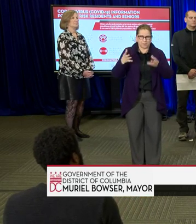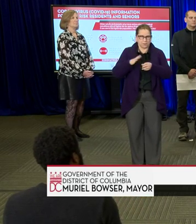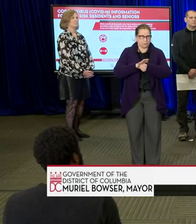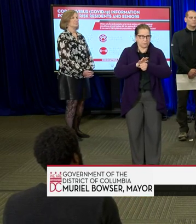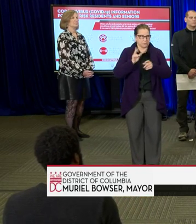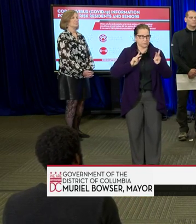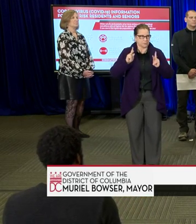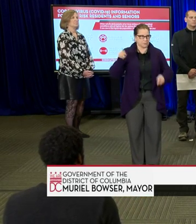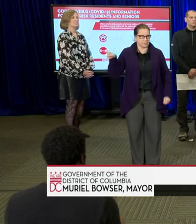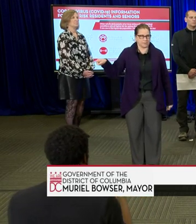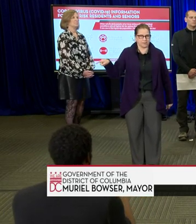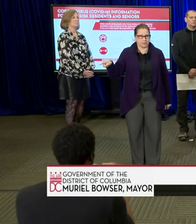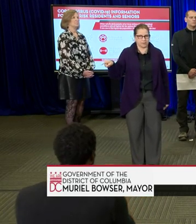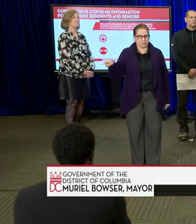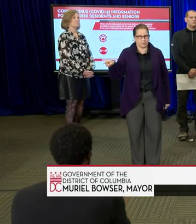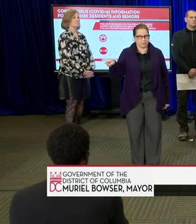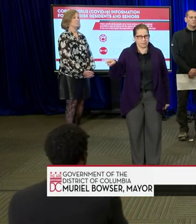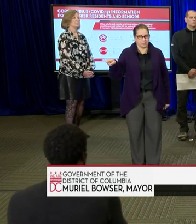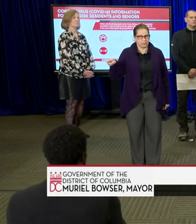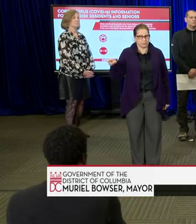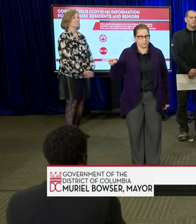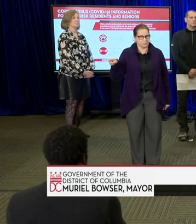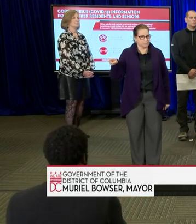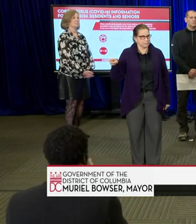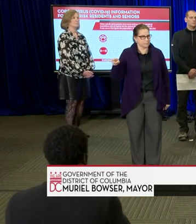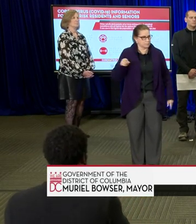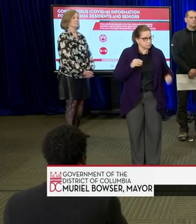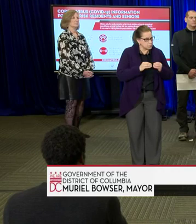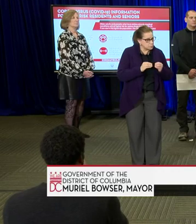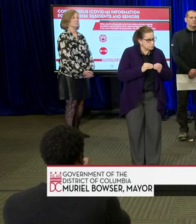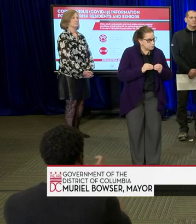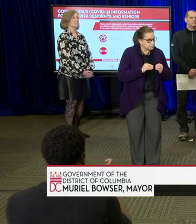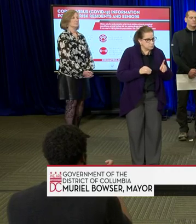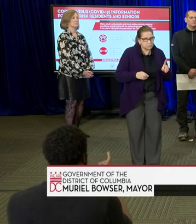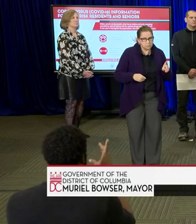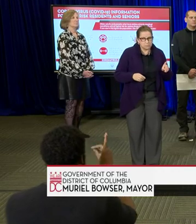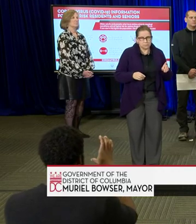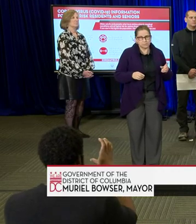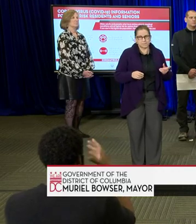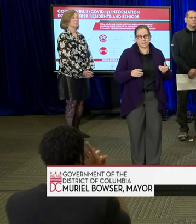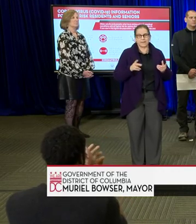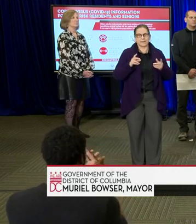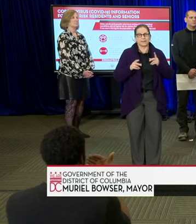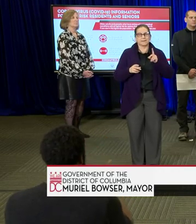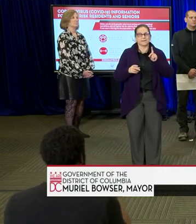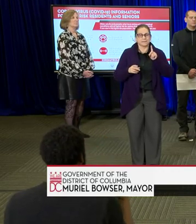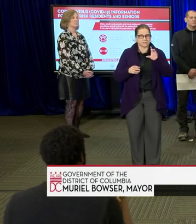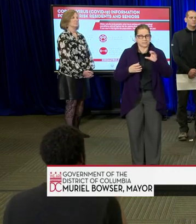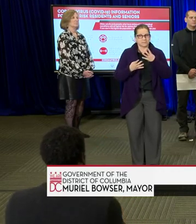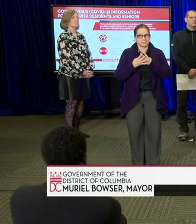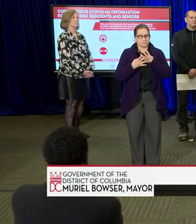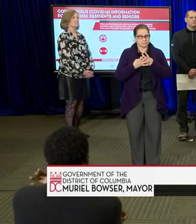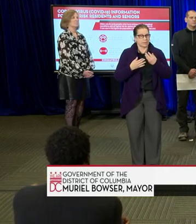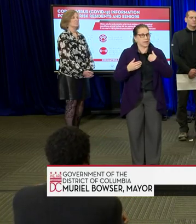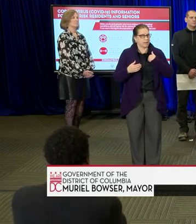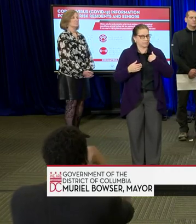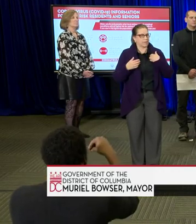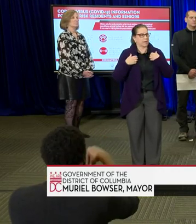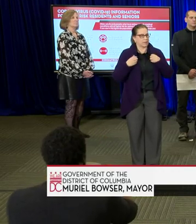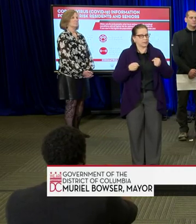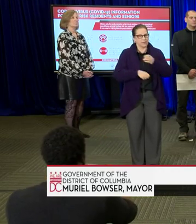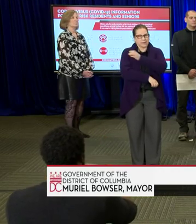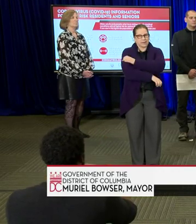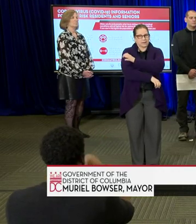And have any more been tested since then? No, and as the D.C. jail has a health clinic inside the jail, and they have